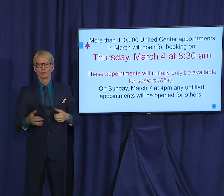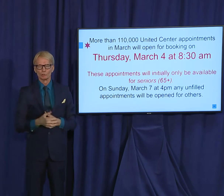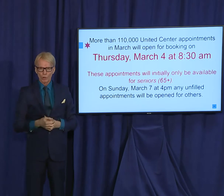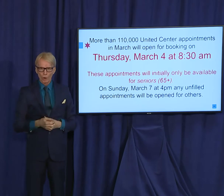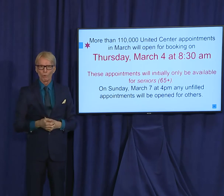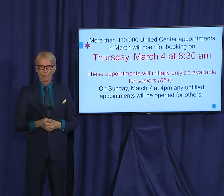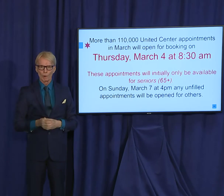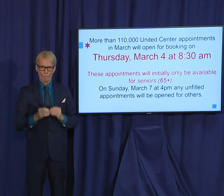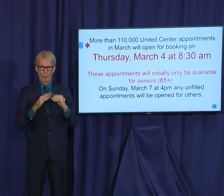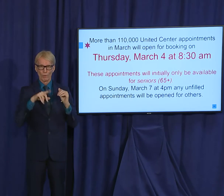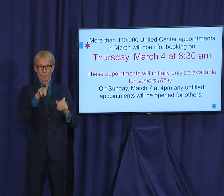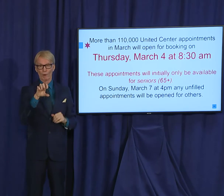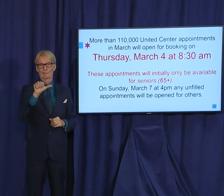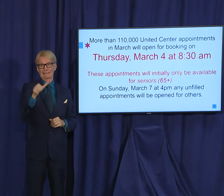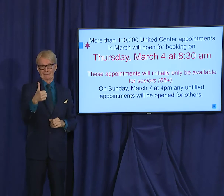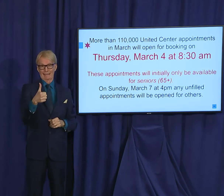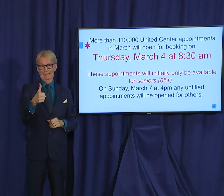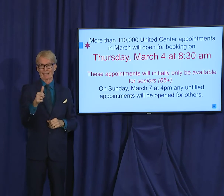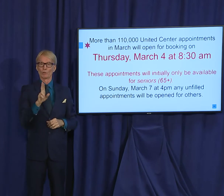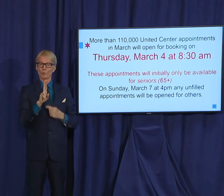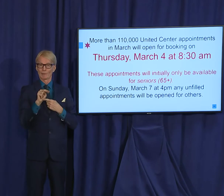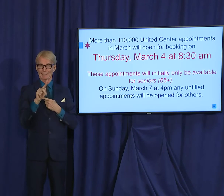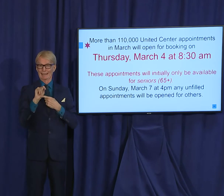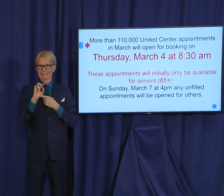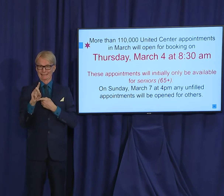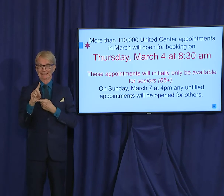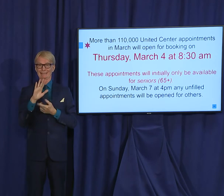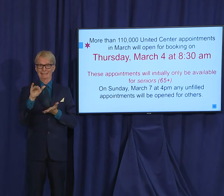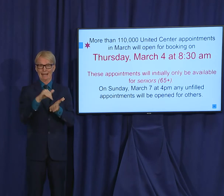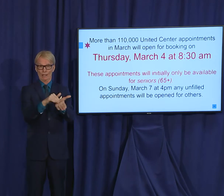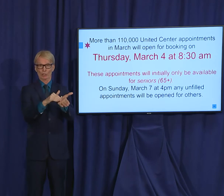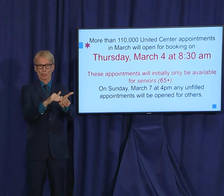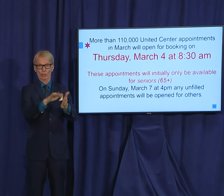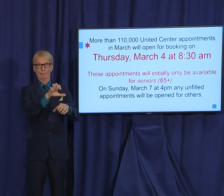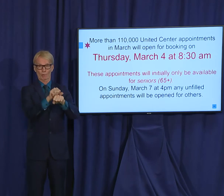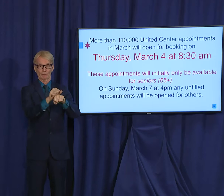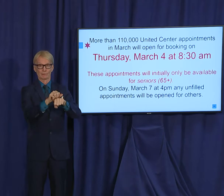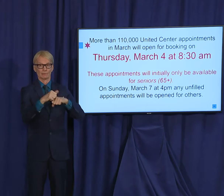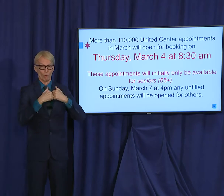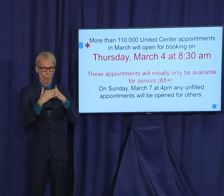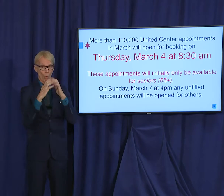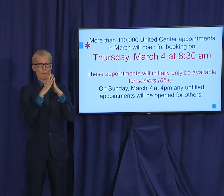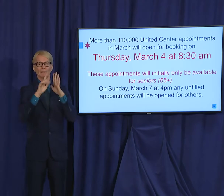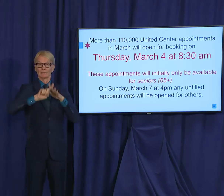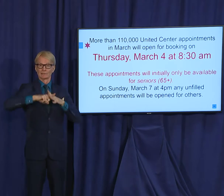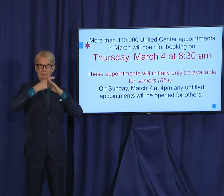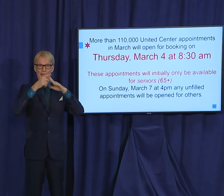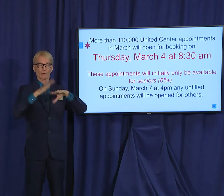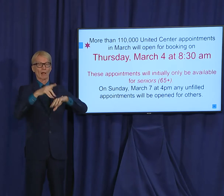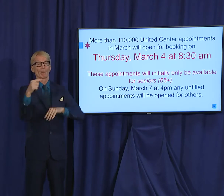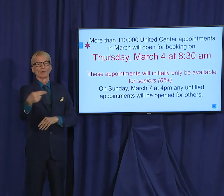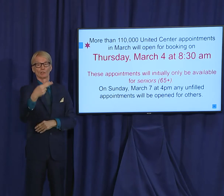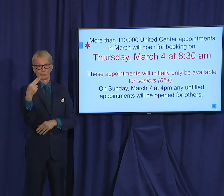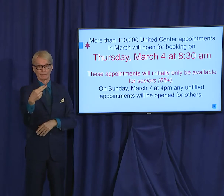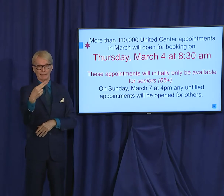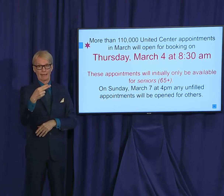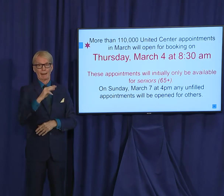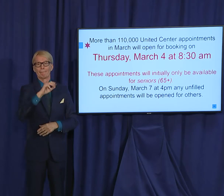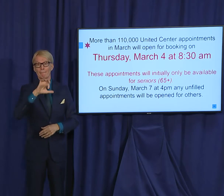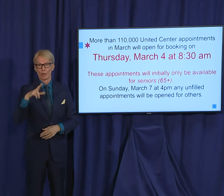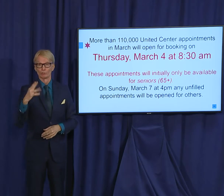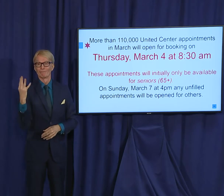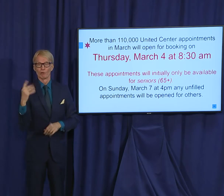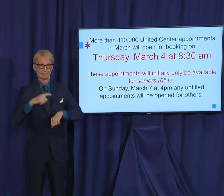than 110,000 United Center appointments in March will open for booking, as you heard, on Thursday, March 4th at 8:30